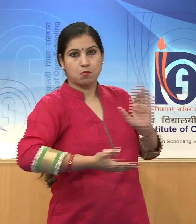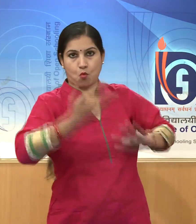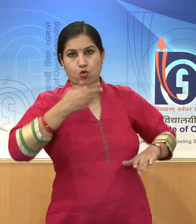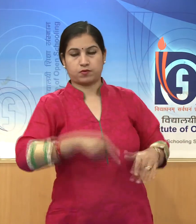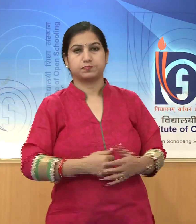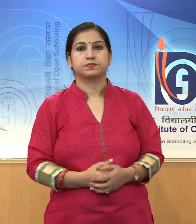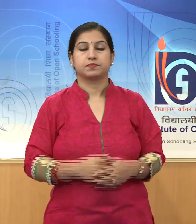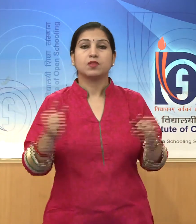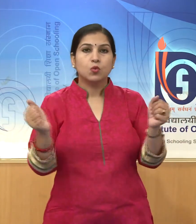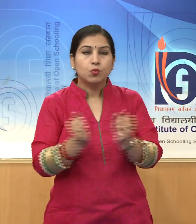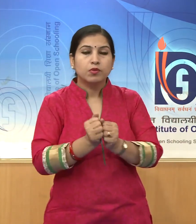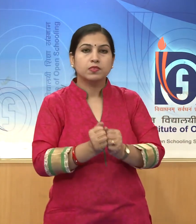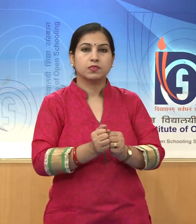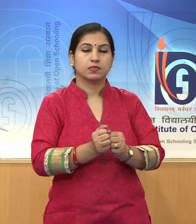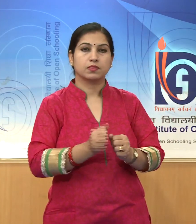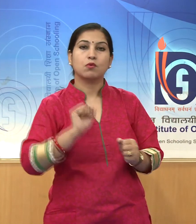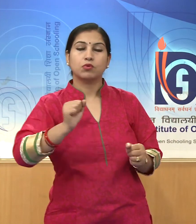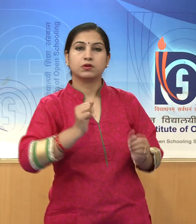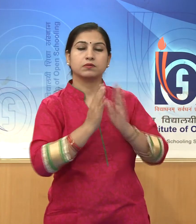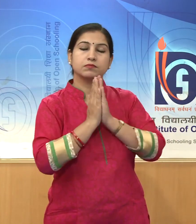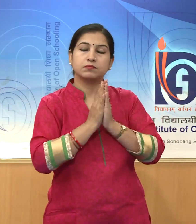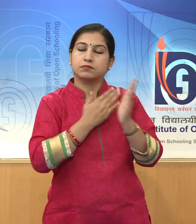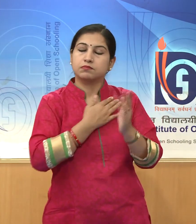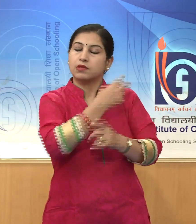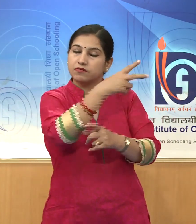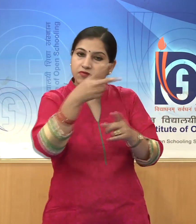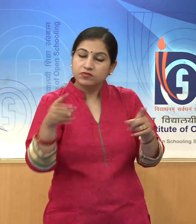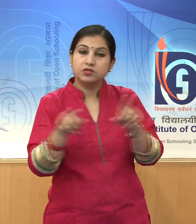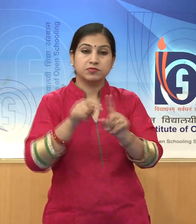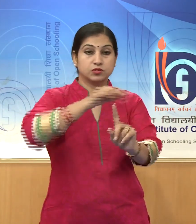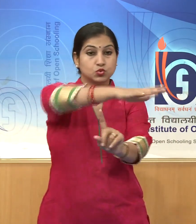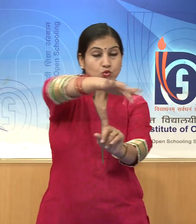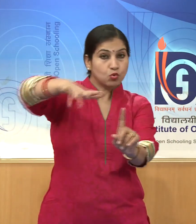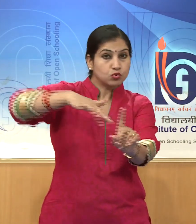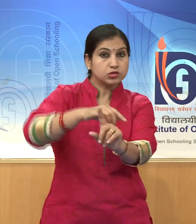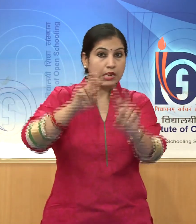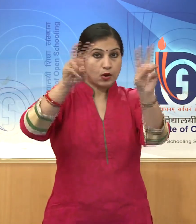along with religious and social themes.